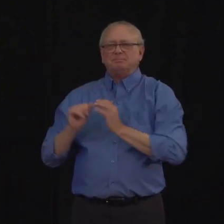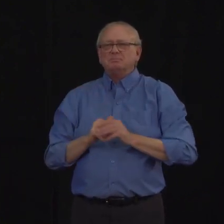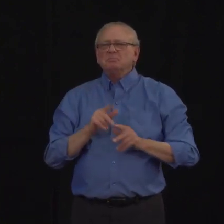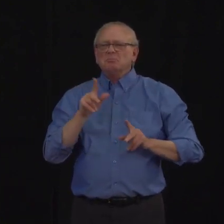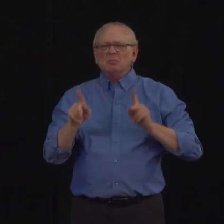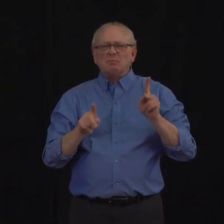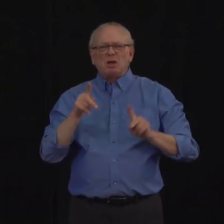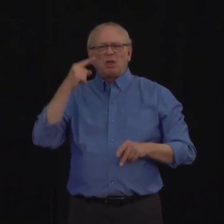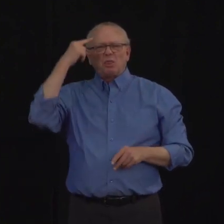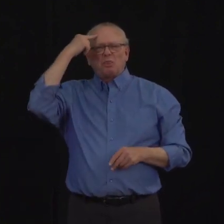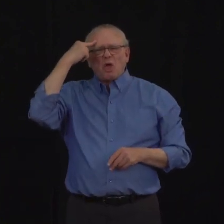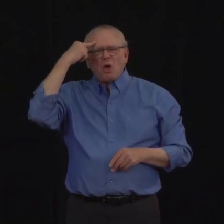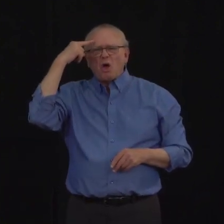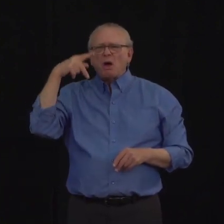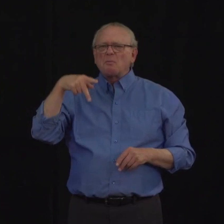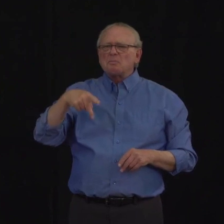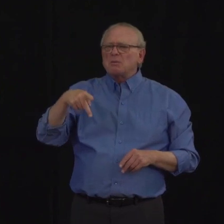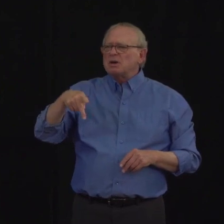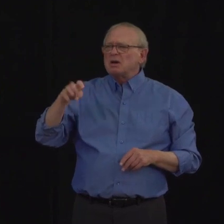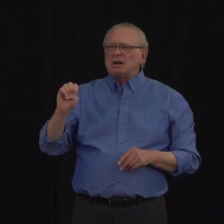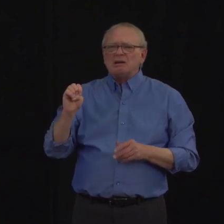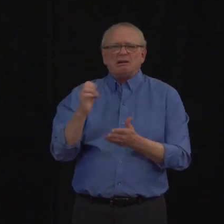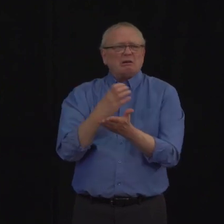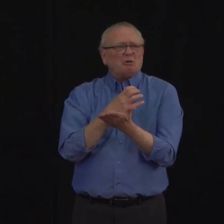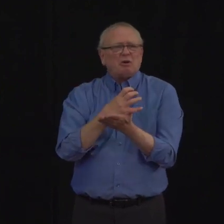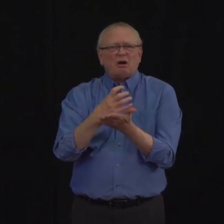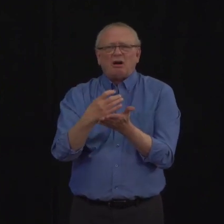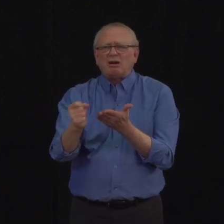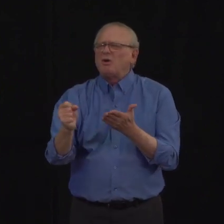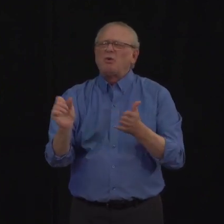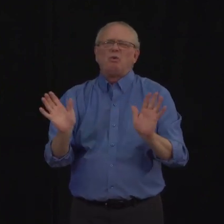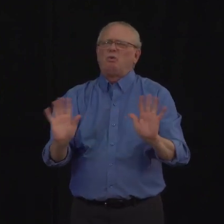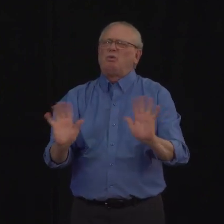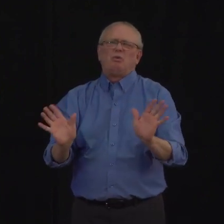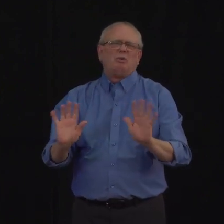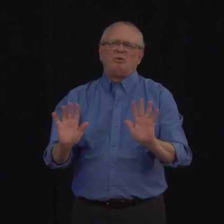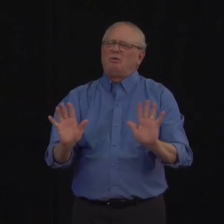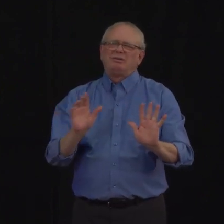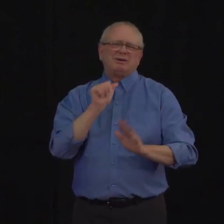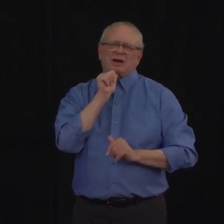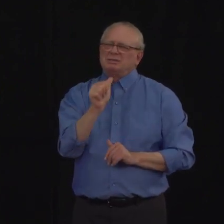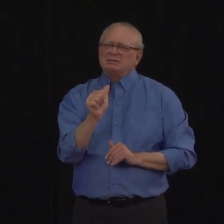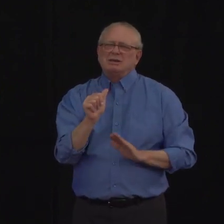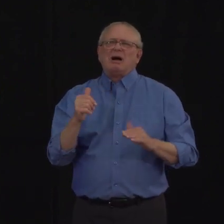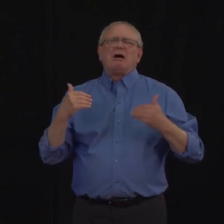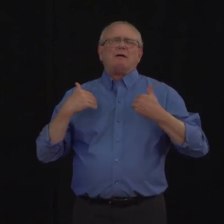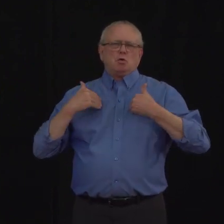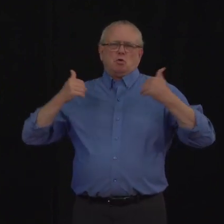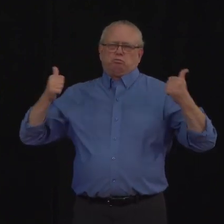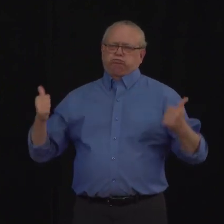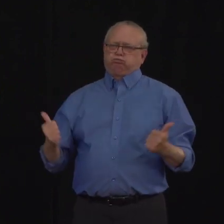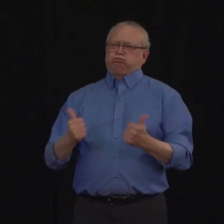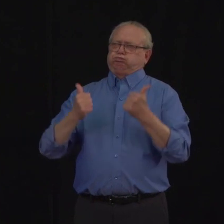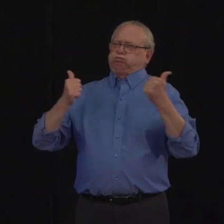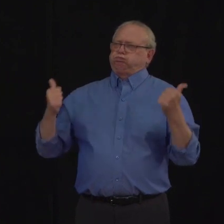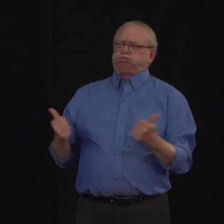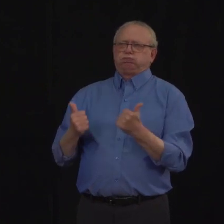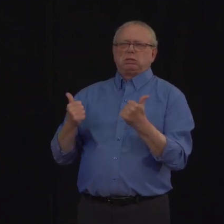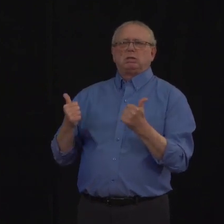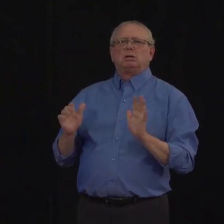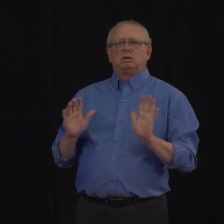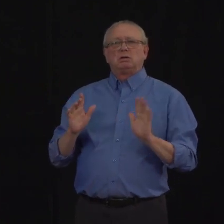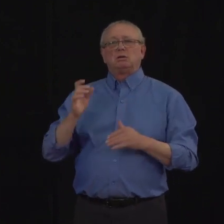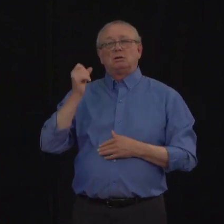of PPE. We are not. However, as we continue to move forward with relaunch, it's important to